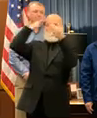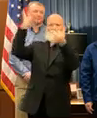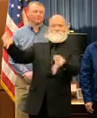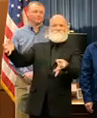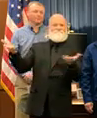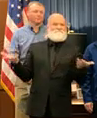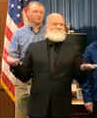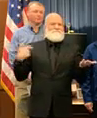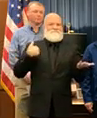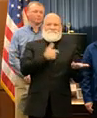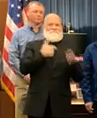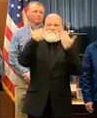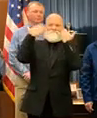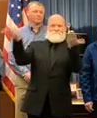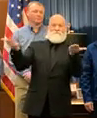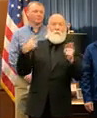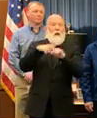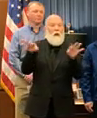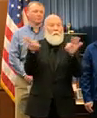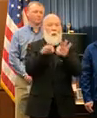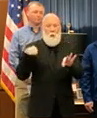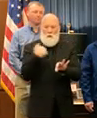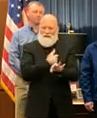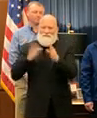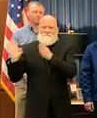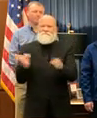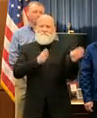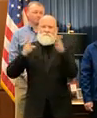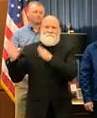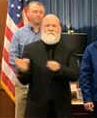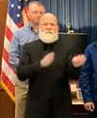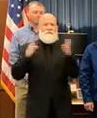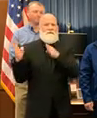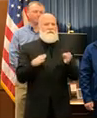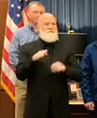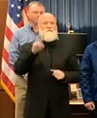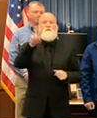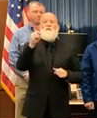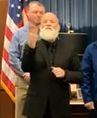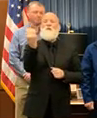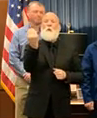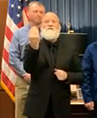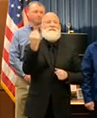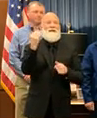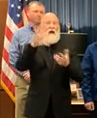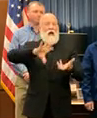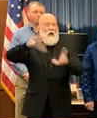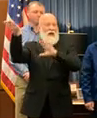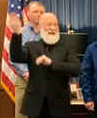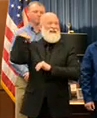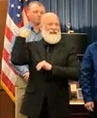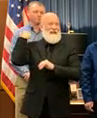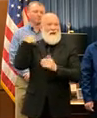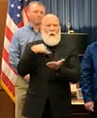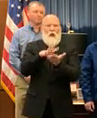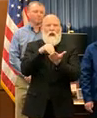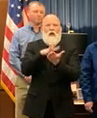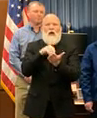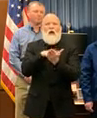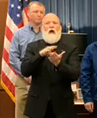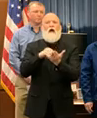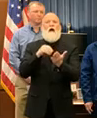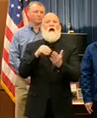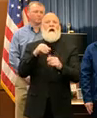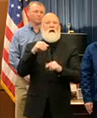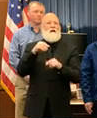during the storm that we can. But listen, we learned a lot from 2014, and I give a lot of credit to Governor Deal at the end of